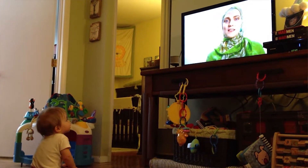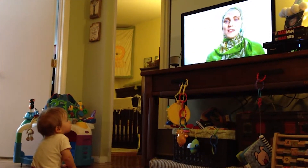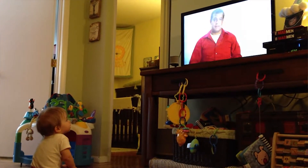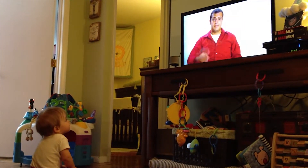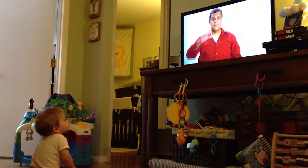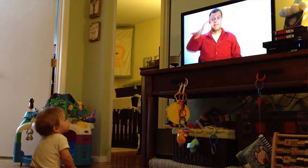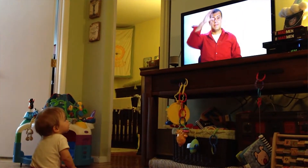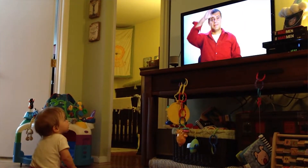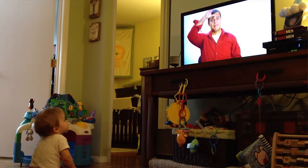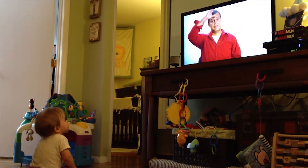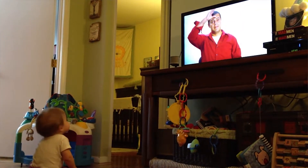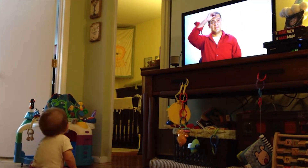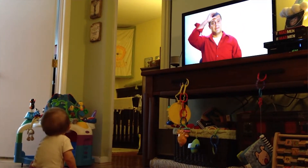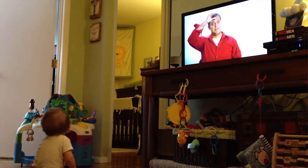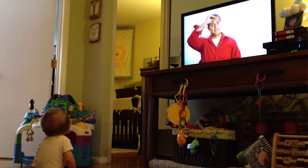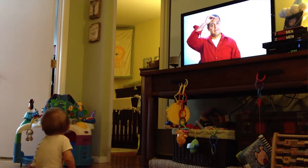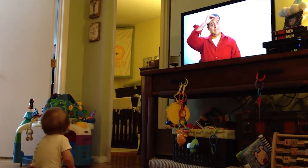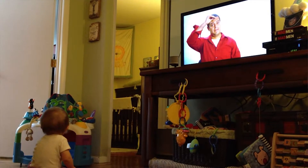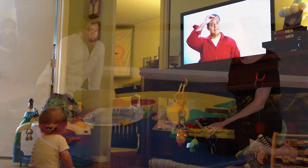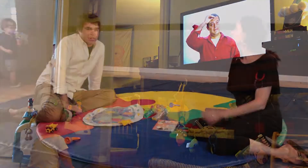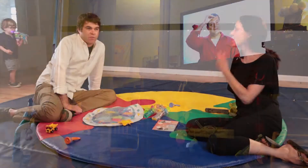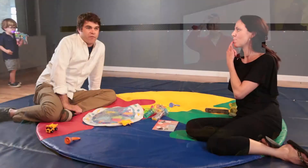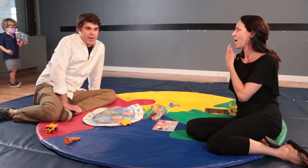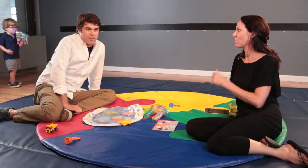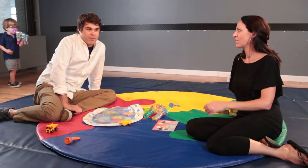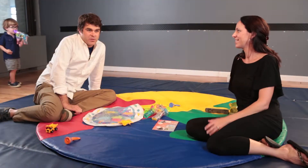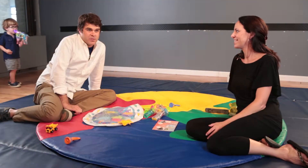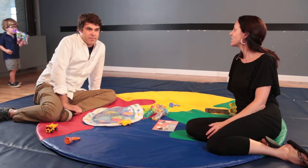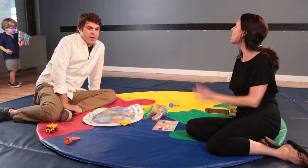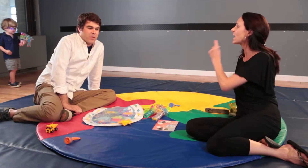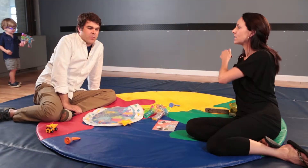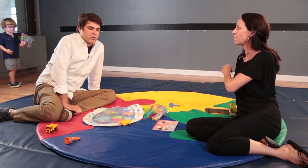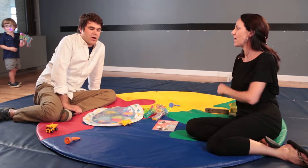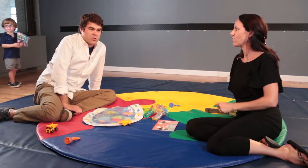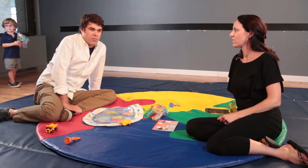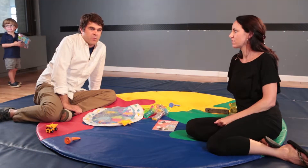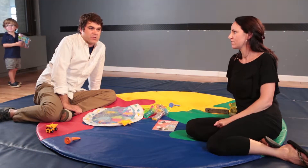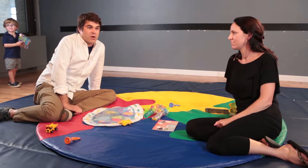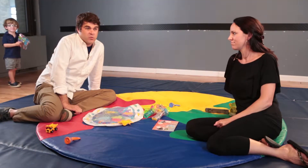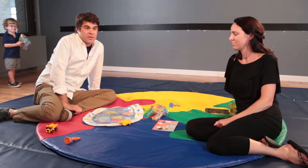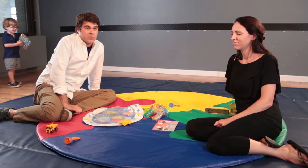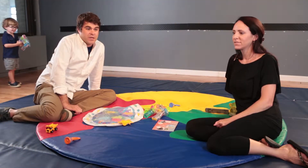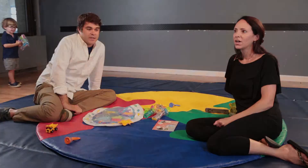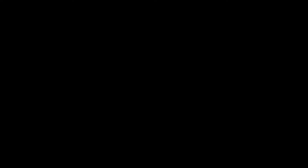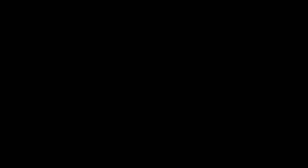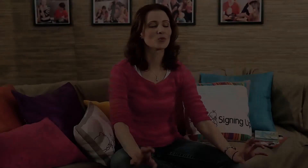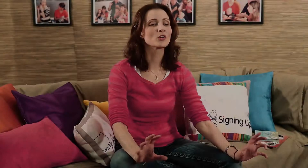video, and so we would often use the signs for family members. And when we would talk to him, we would start using those signs. Once